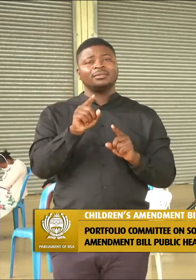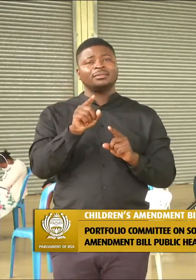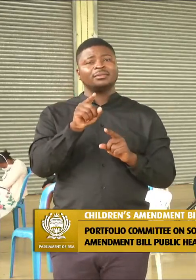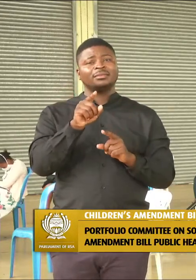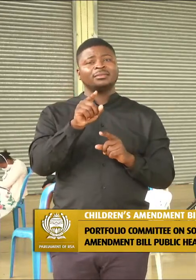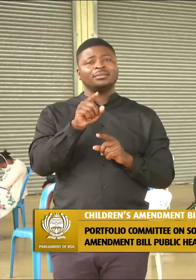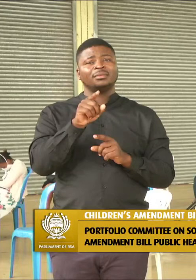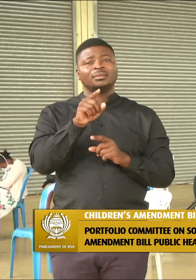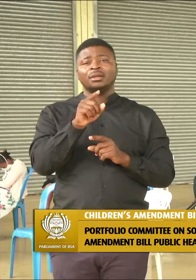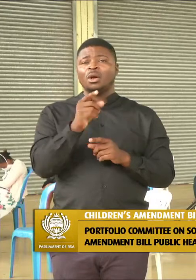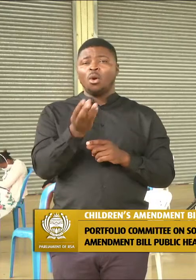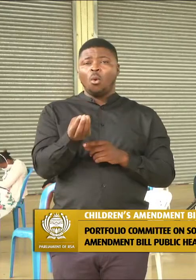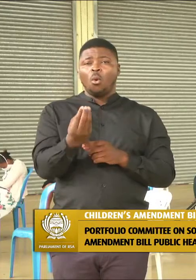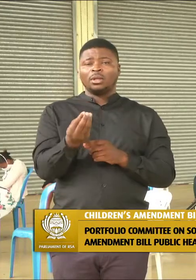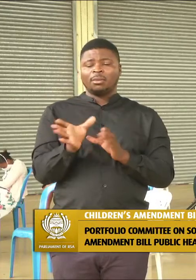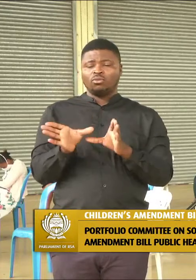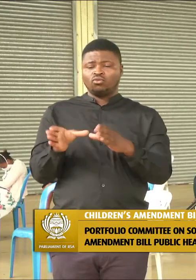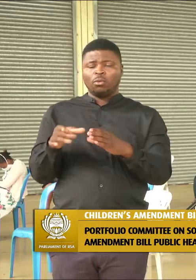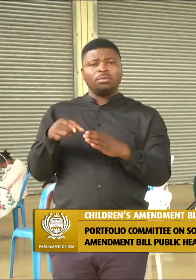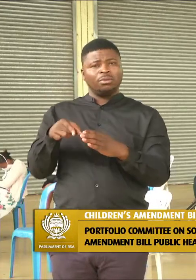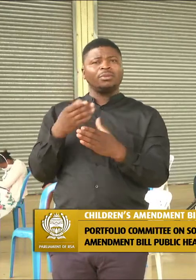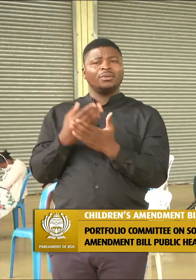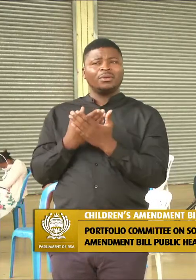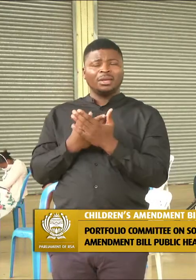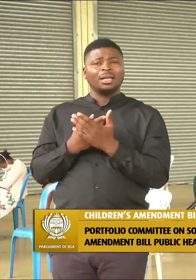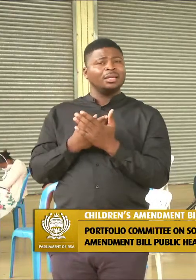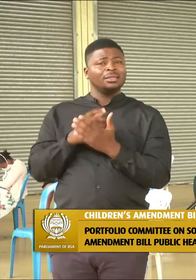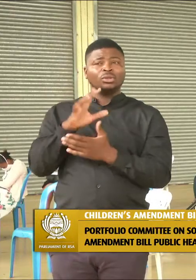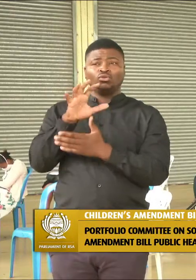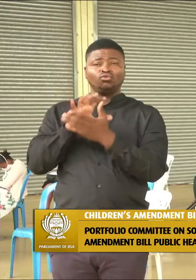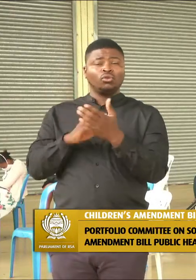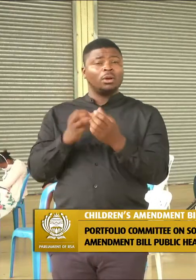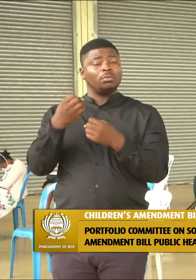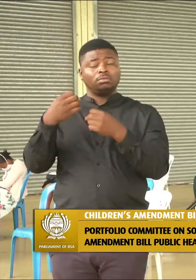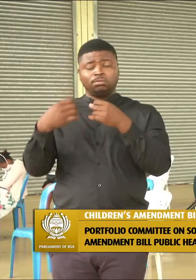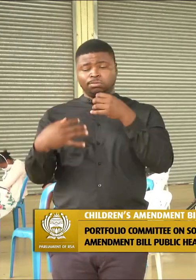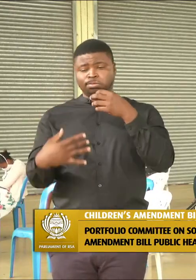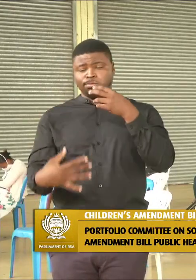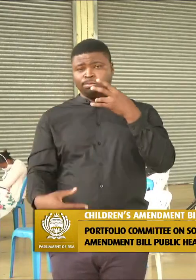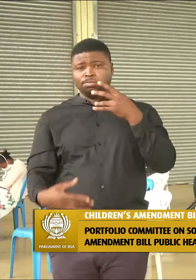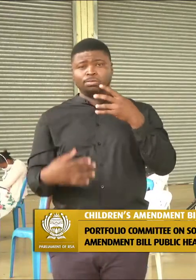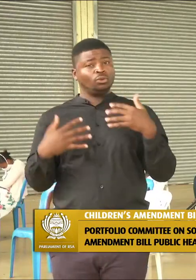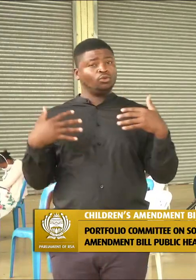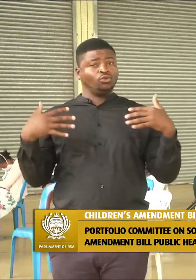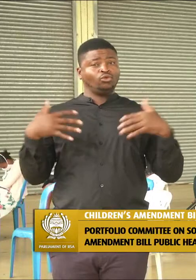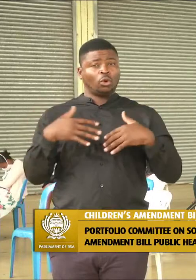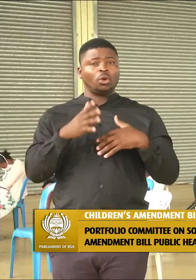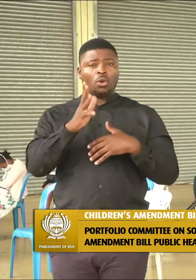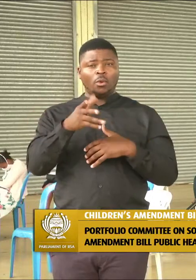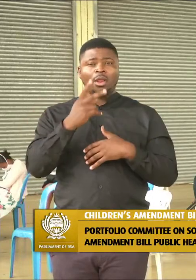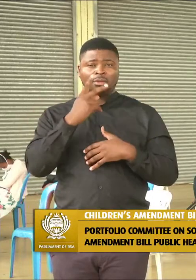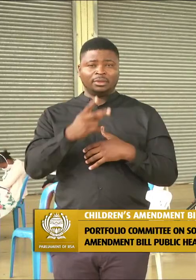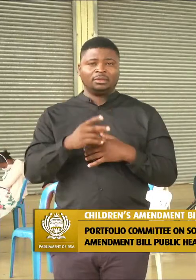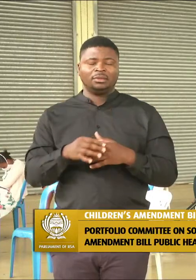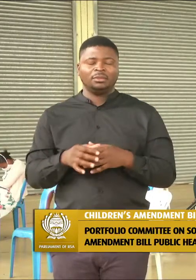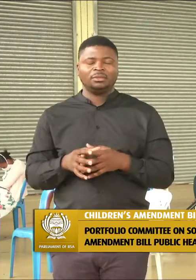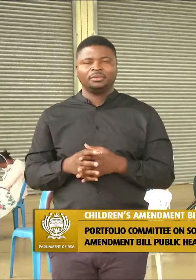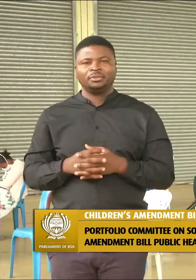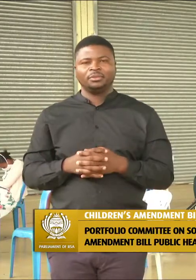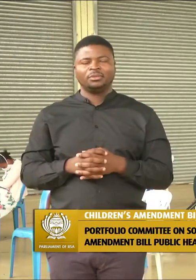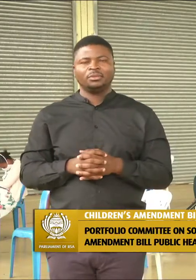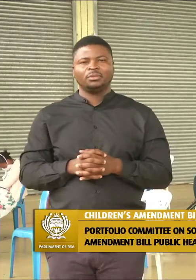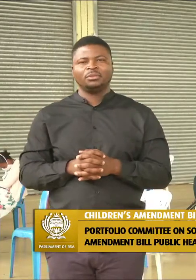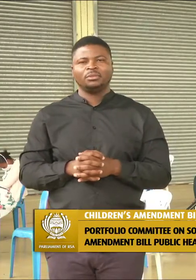some of these WhatsApp groups to hear these stories. Come and speak to me. mawufuna ukuzizwa le indaba ake ungene lapha emaqenjini ko WhatsApp